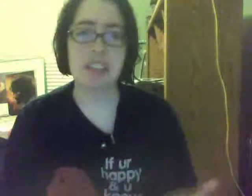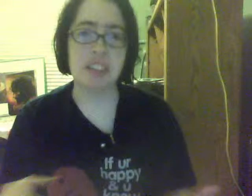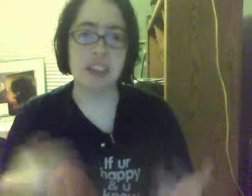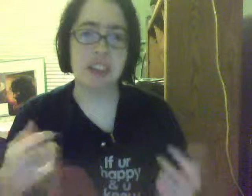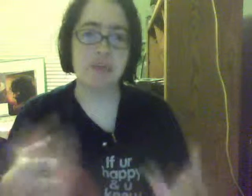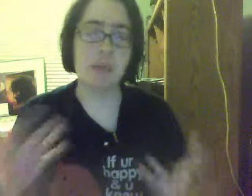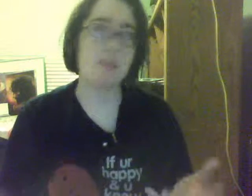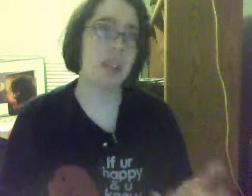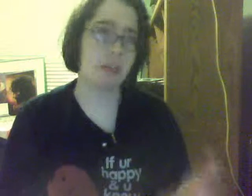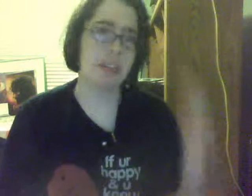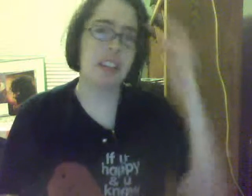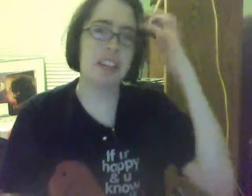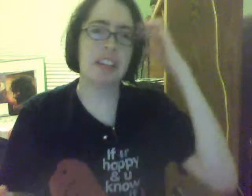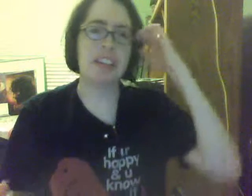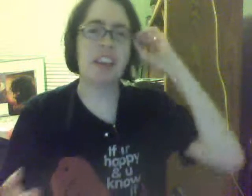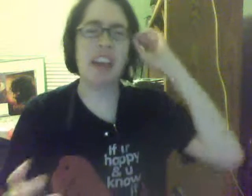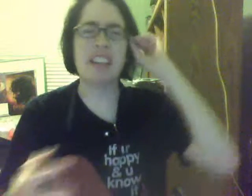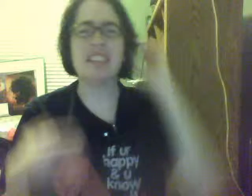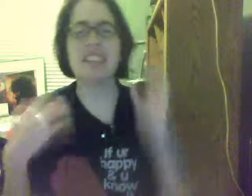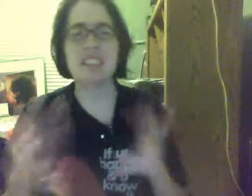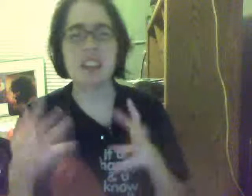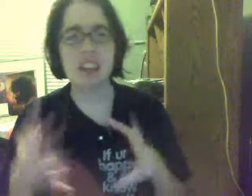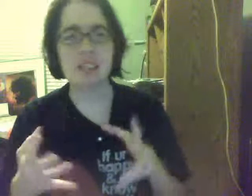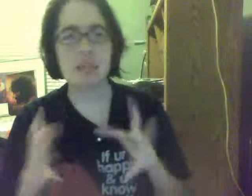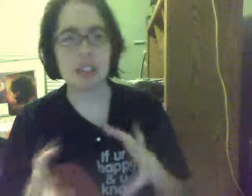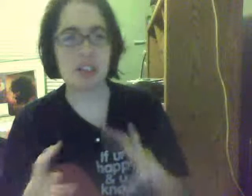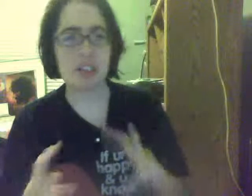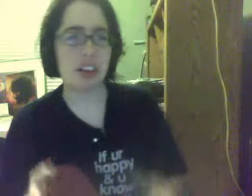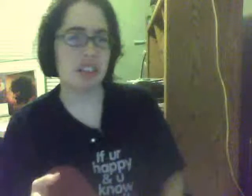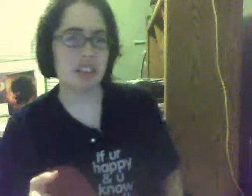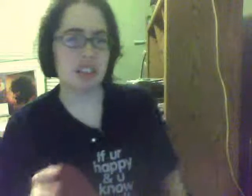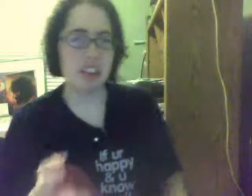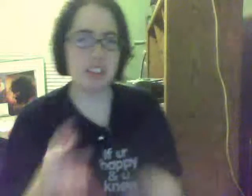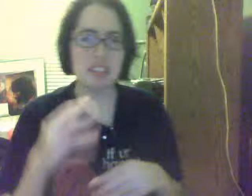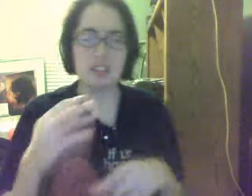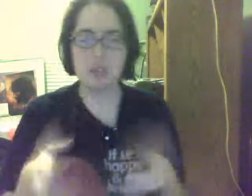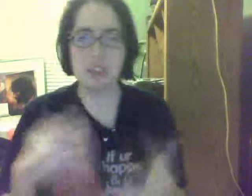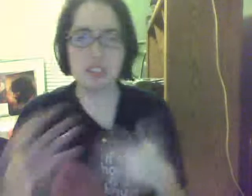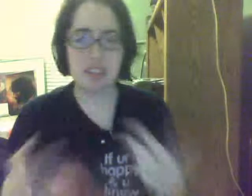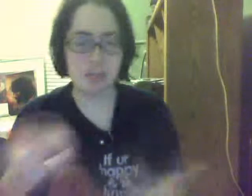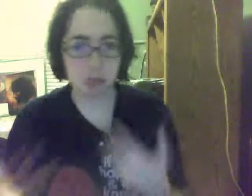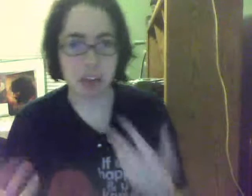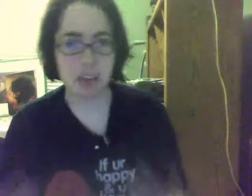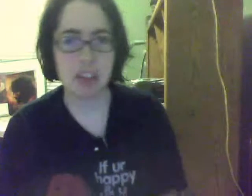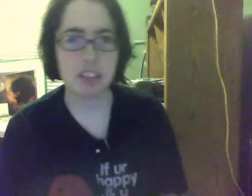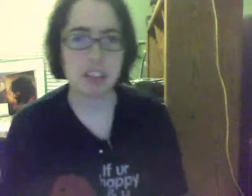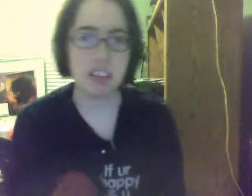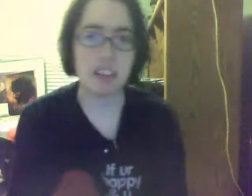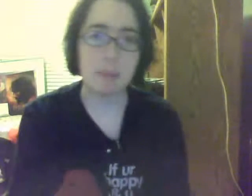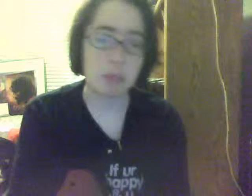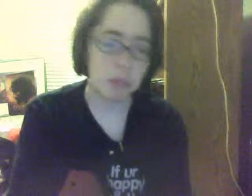replications of people that were taken. And this must have cost a lot, according to dialogues and the episode.